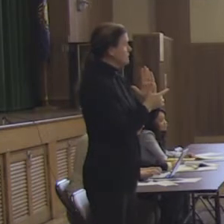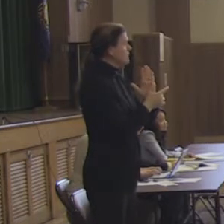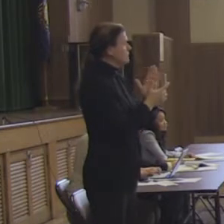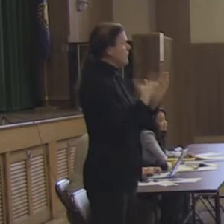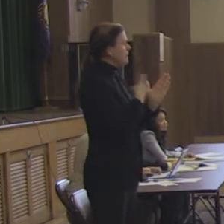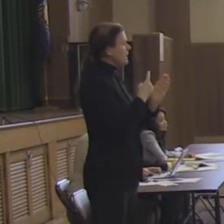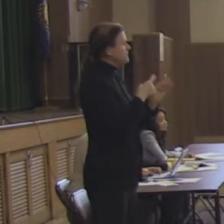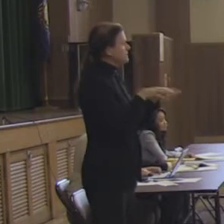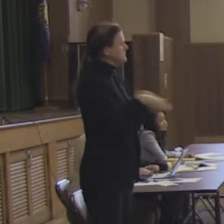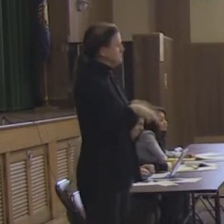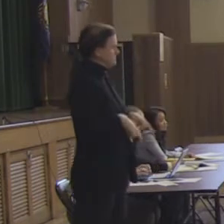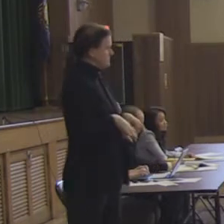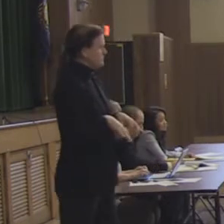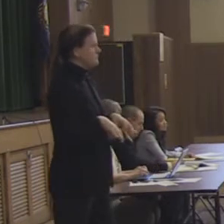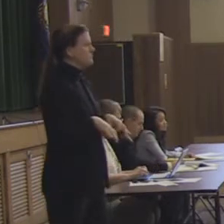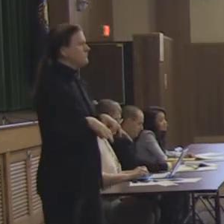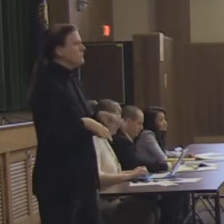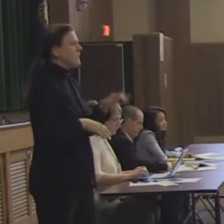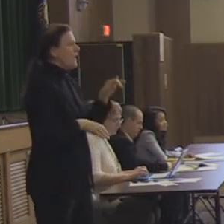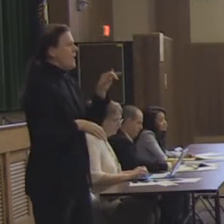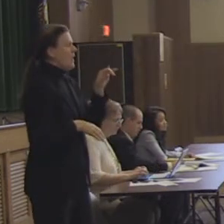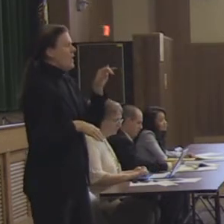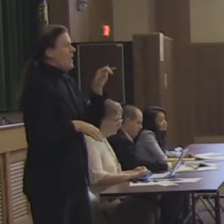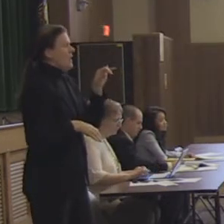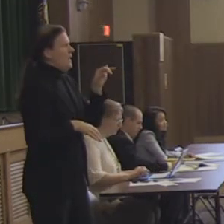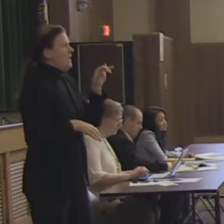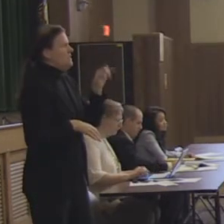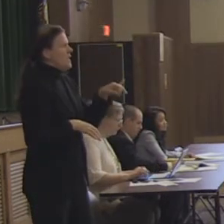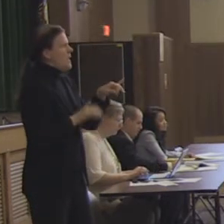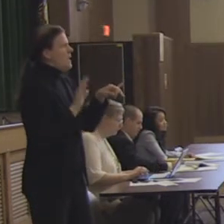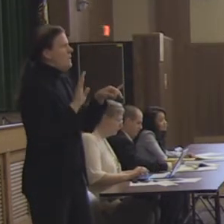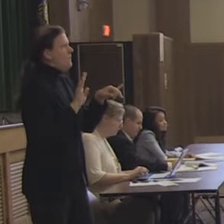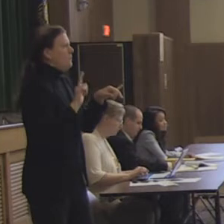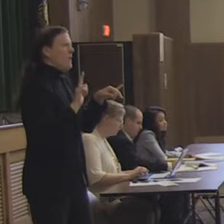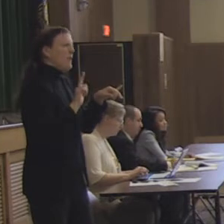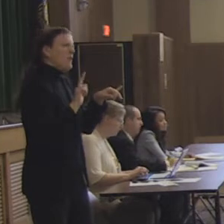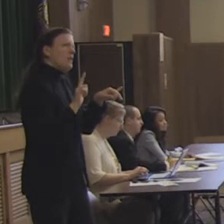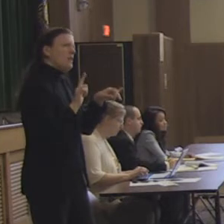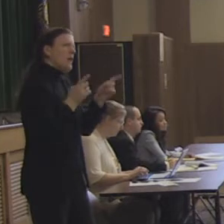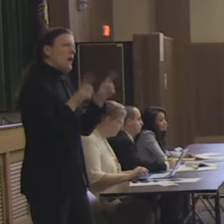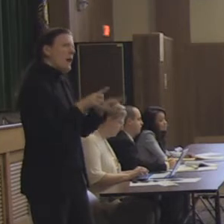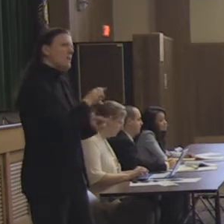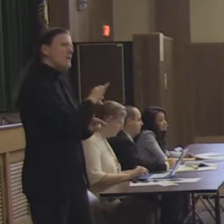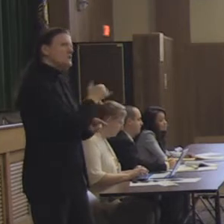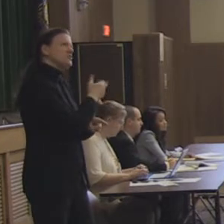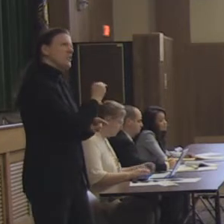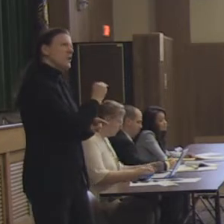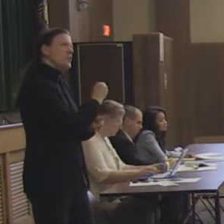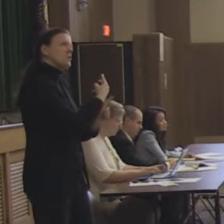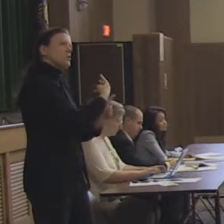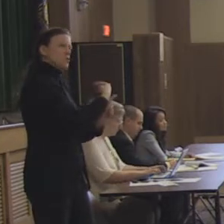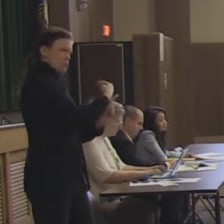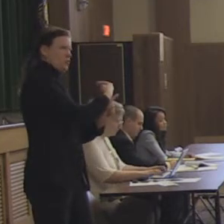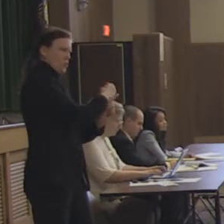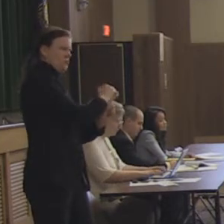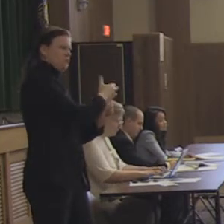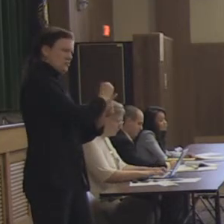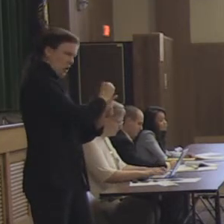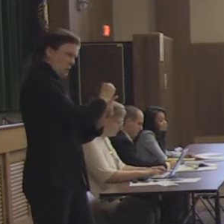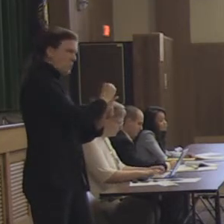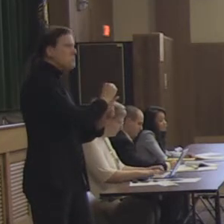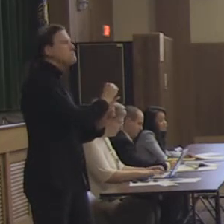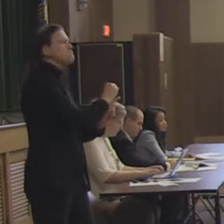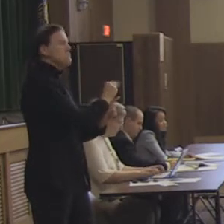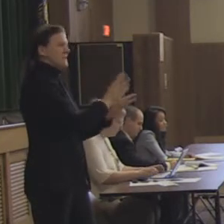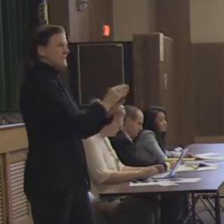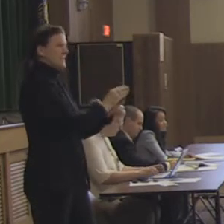bit. The bill came forward, I believe it was January, 2 years ago, and the session was about